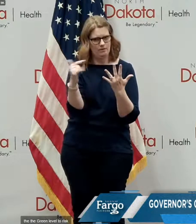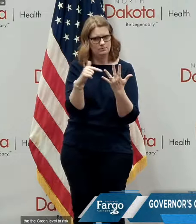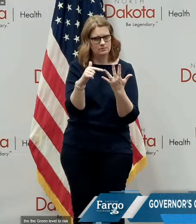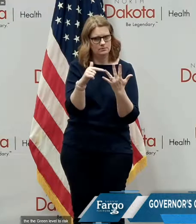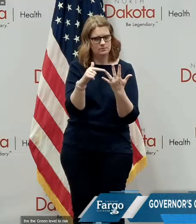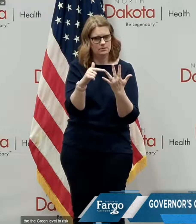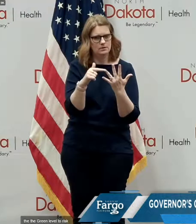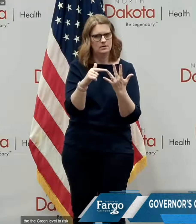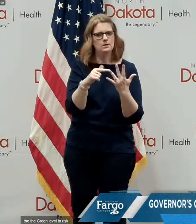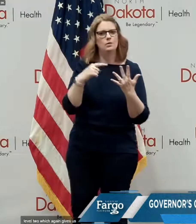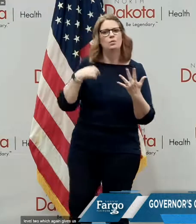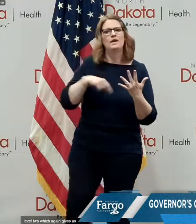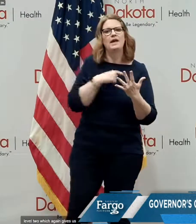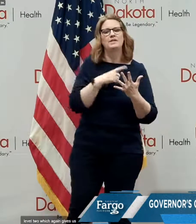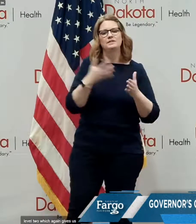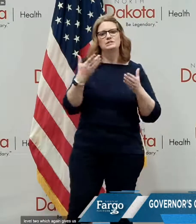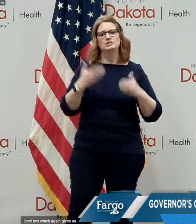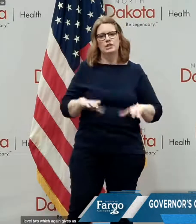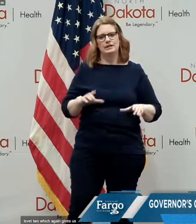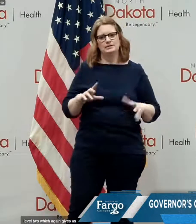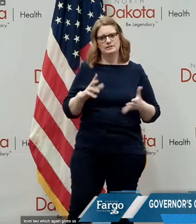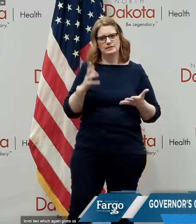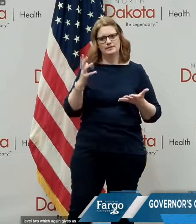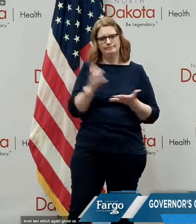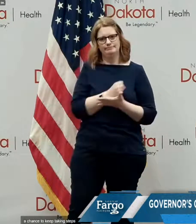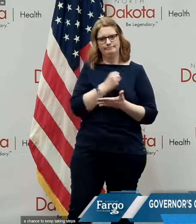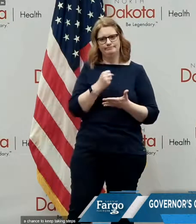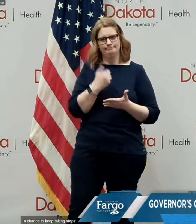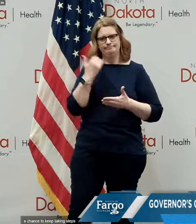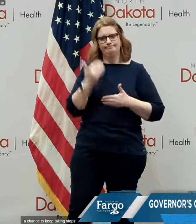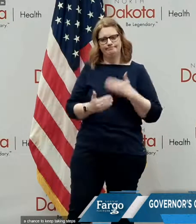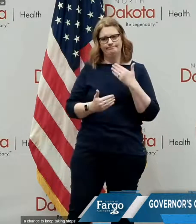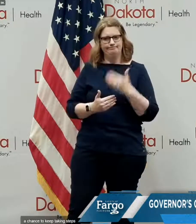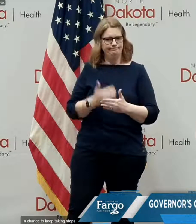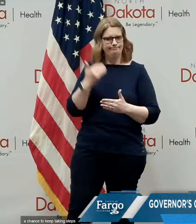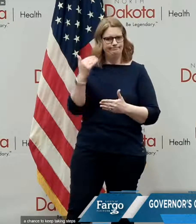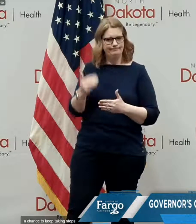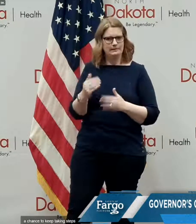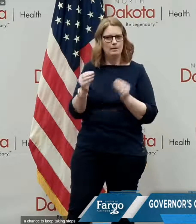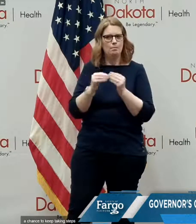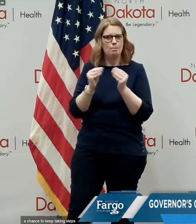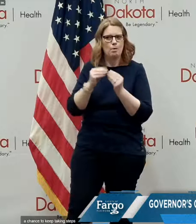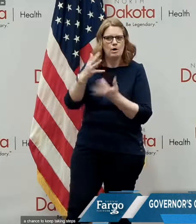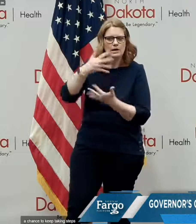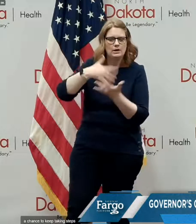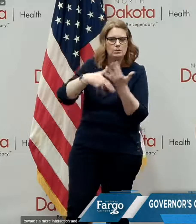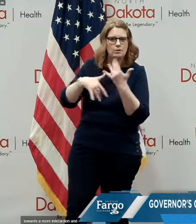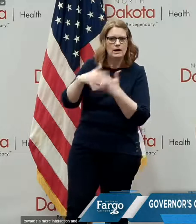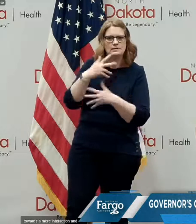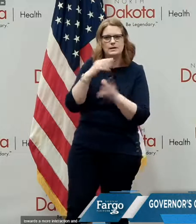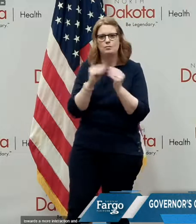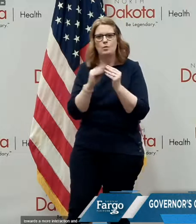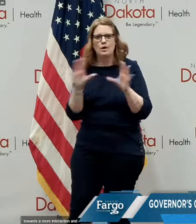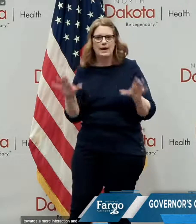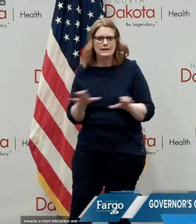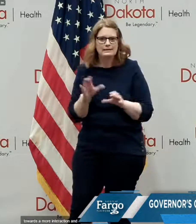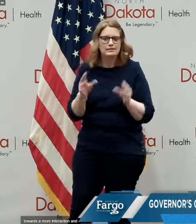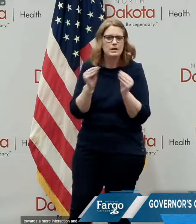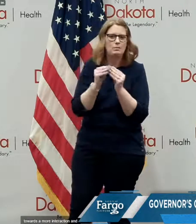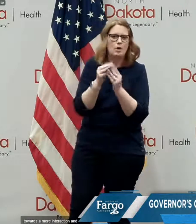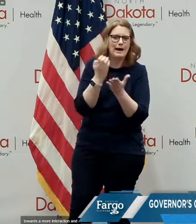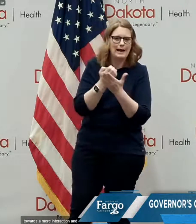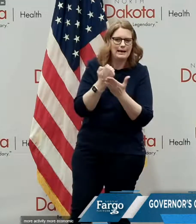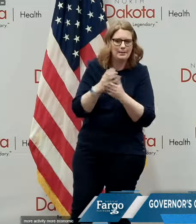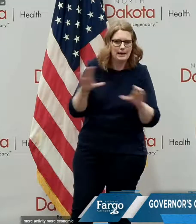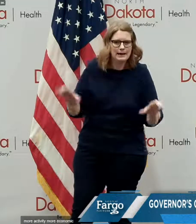a chance to keep taking steps towards more interaction and more activity, more economic activity.